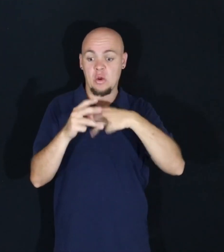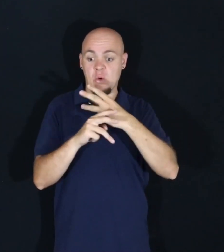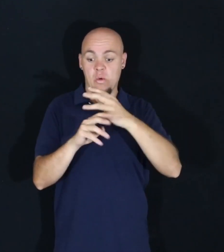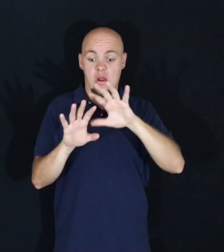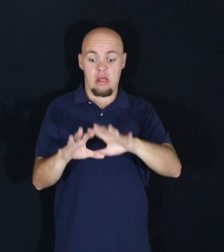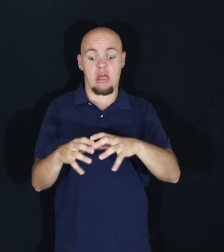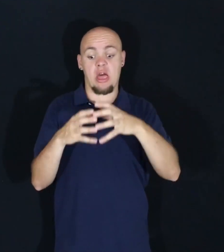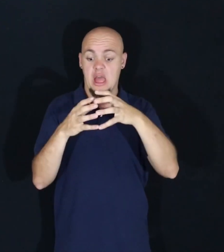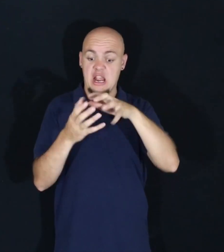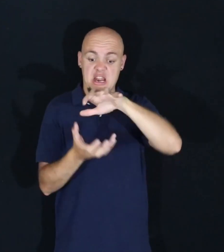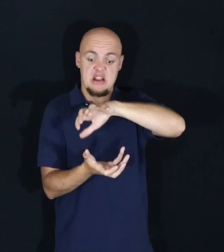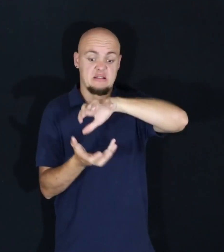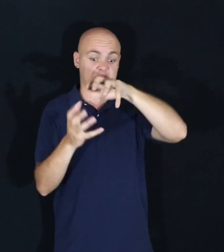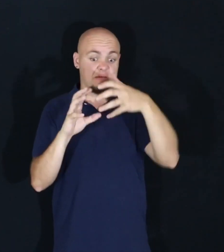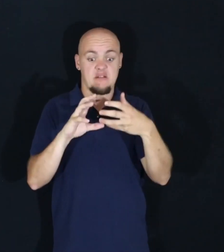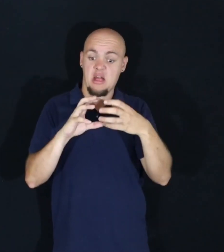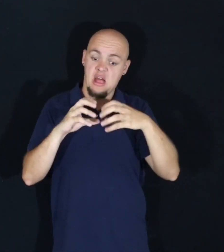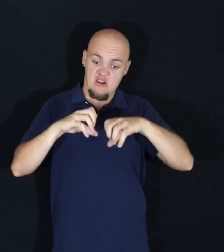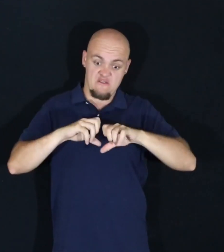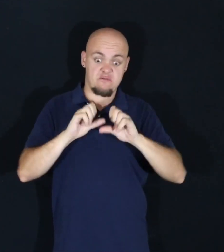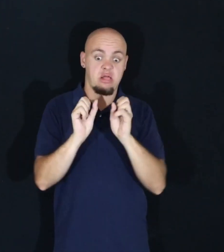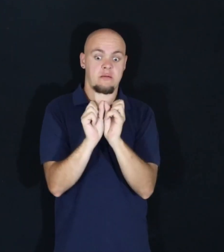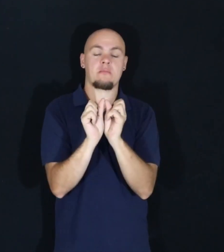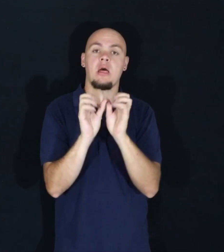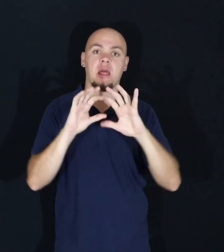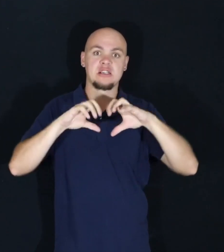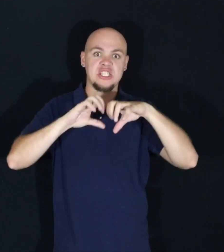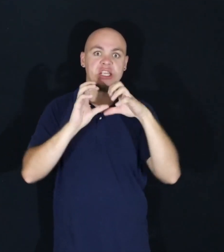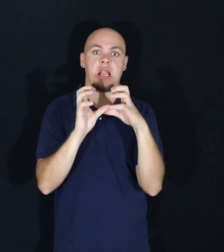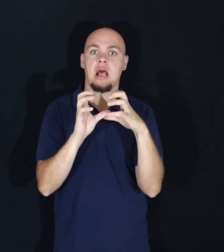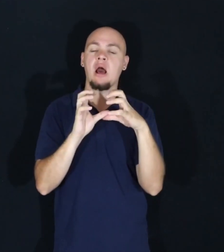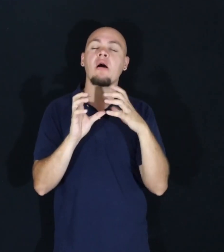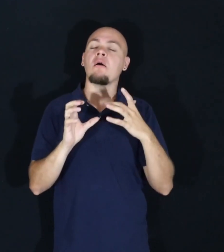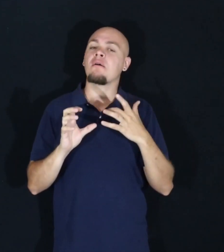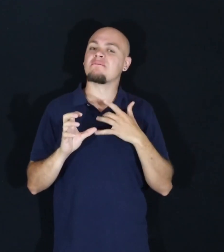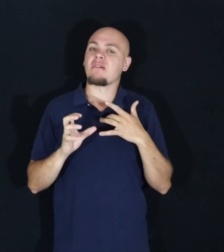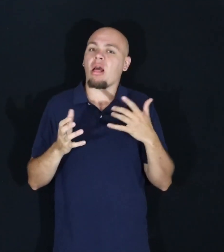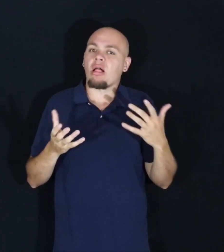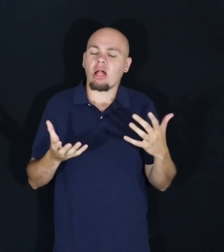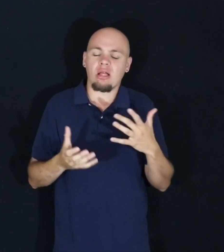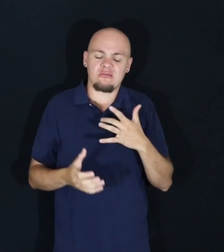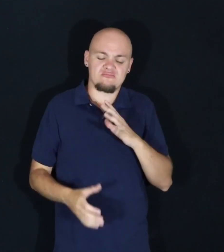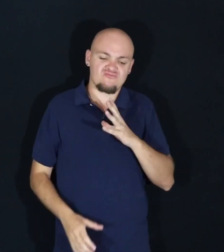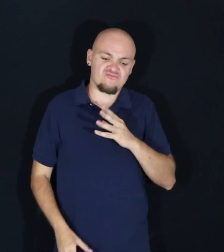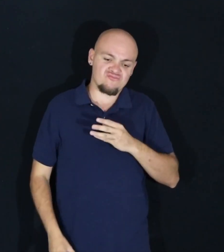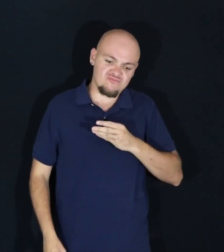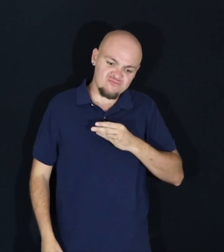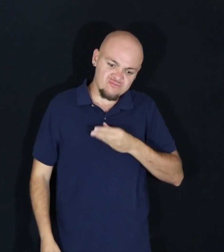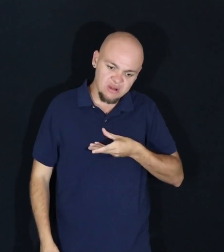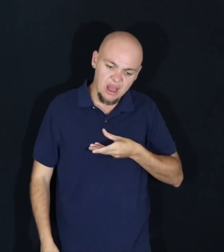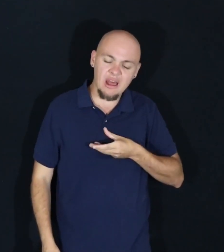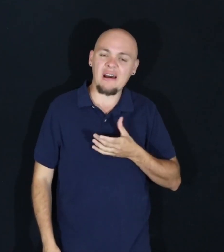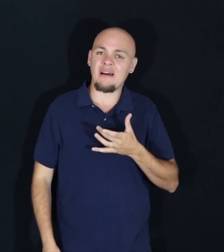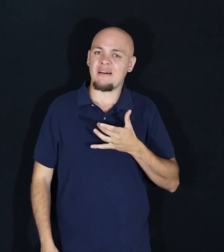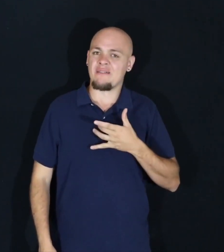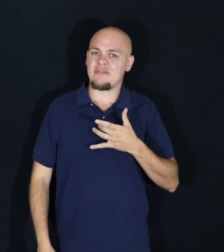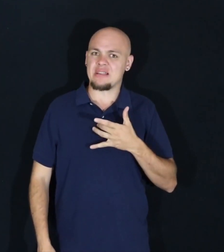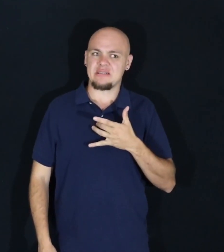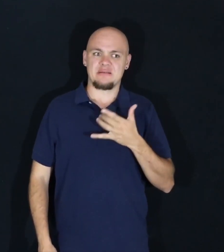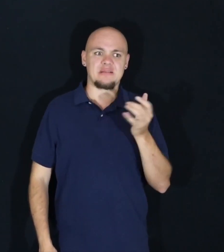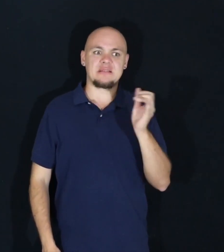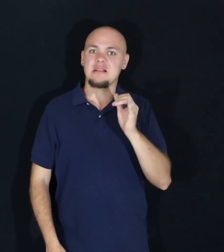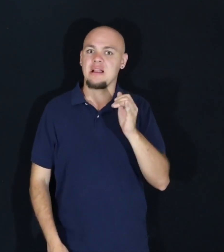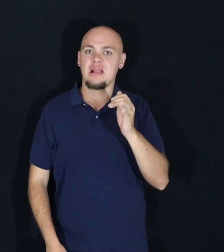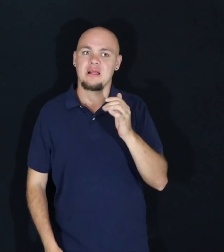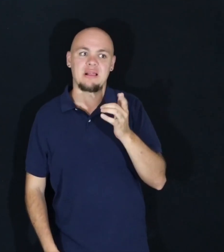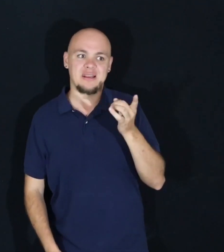down. And when that kind of thing happens, you're bound to feel crummy. Maybe even as crummy as the rejected groom Alex